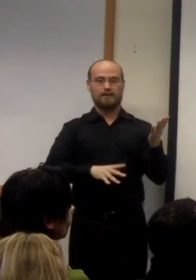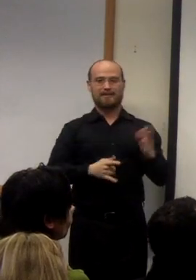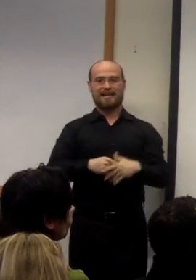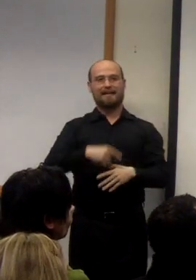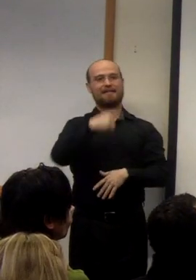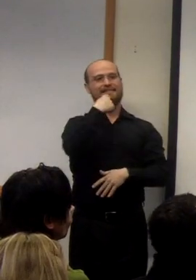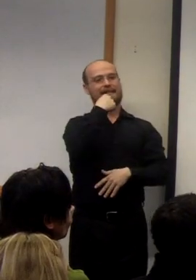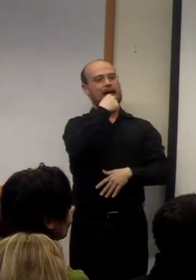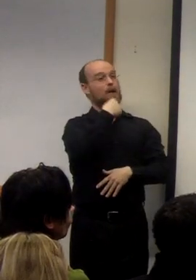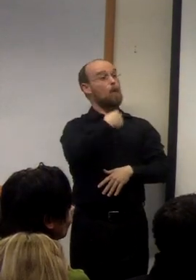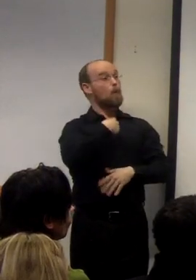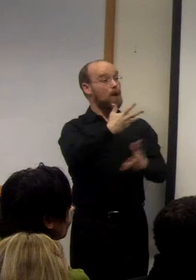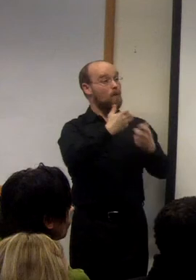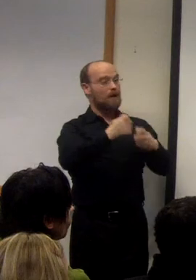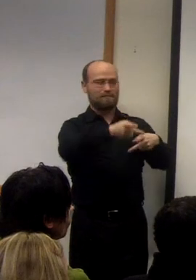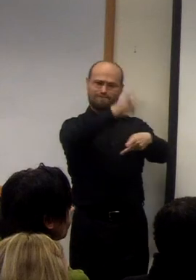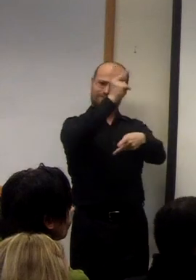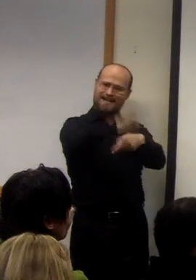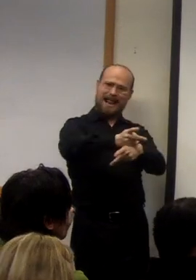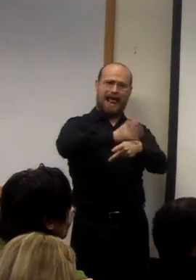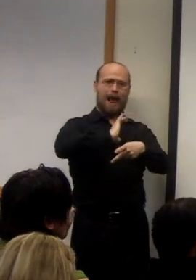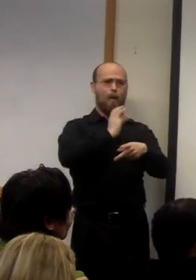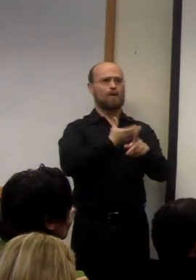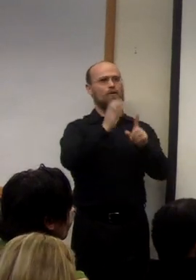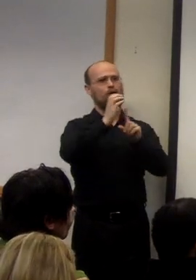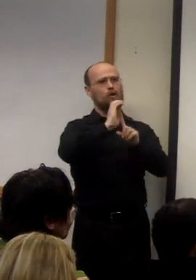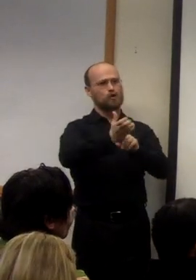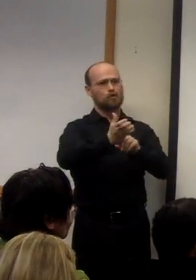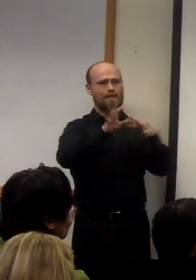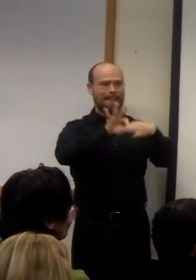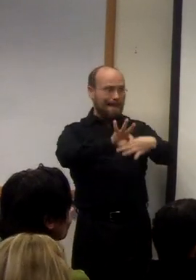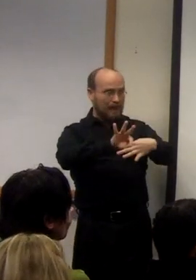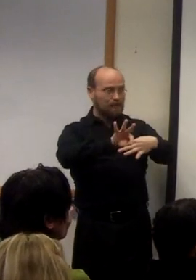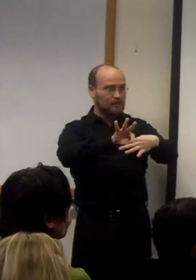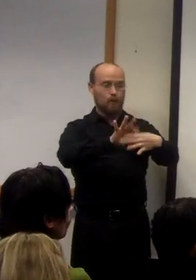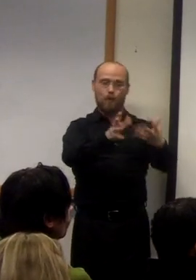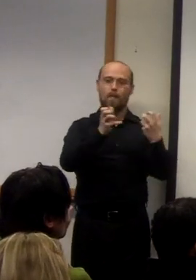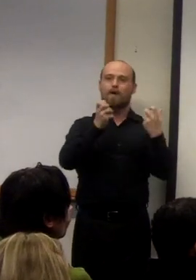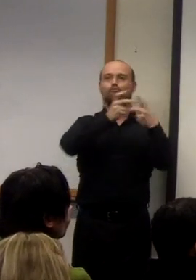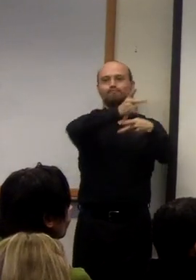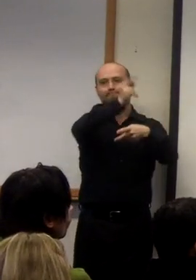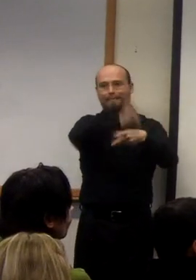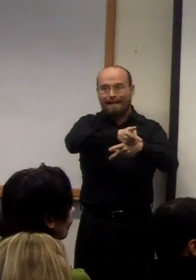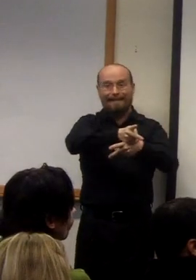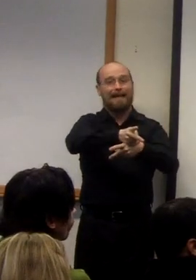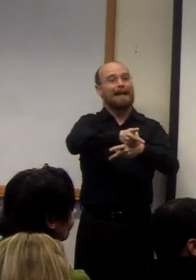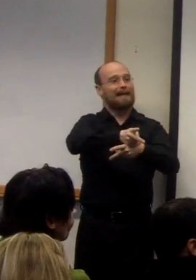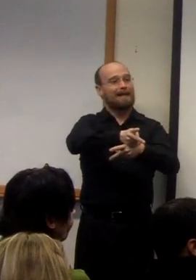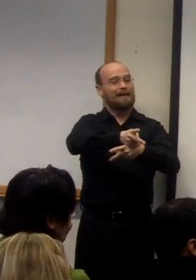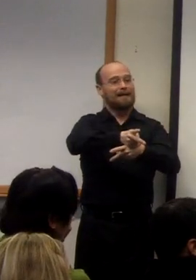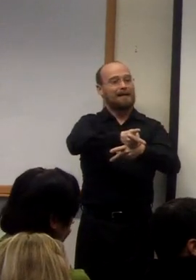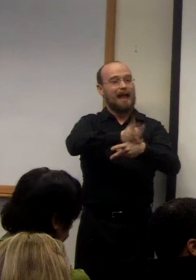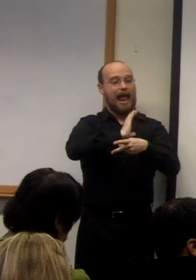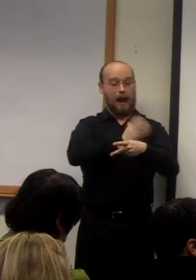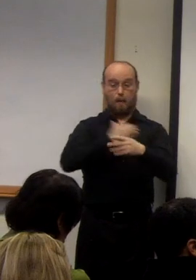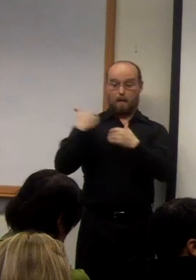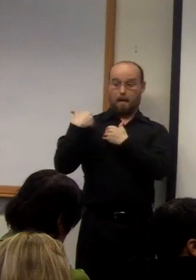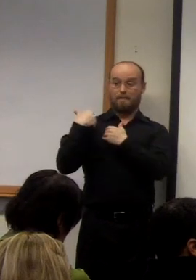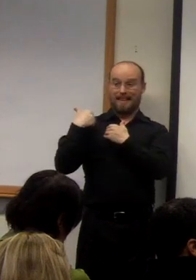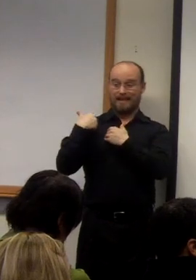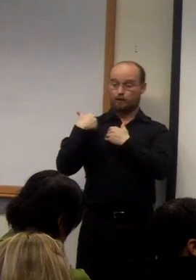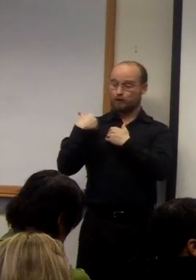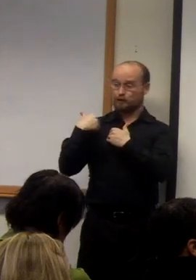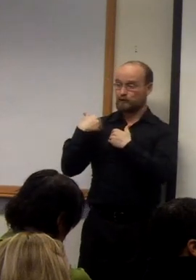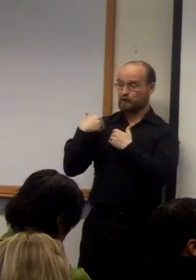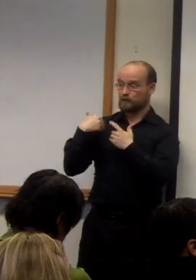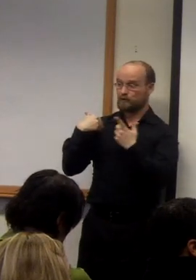to maintain our cultural connection. We want to maintain our obligation